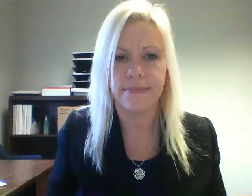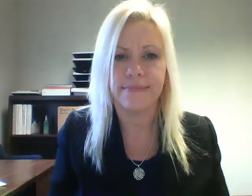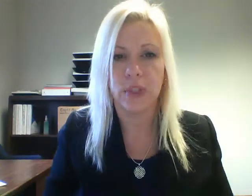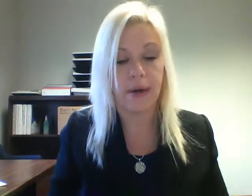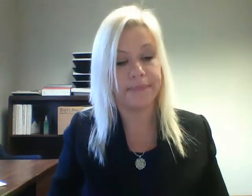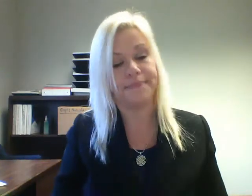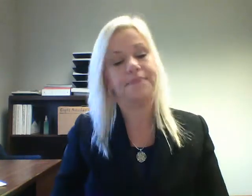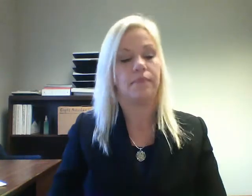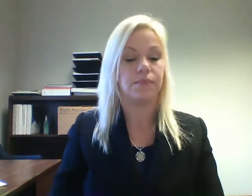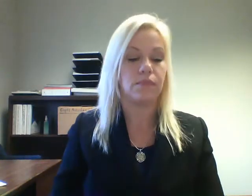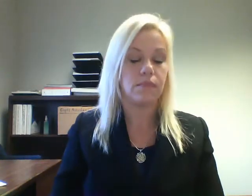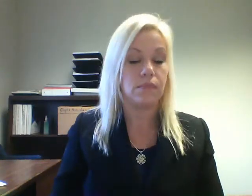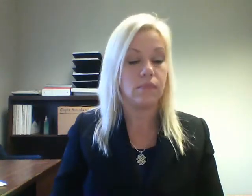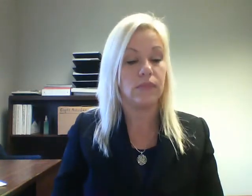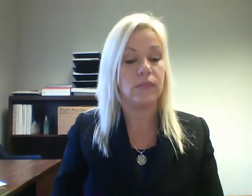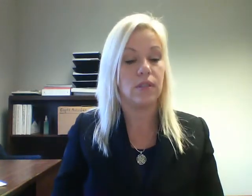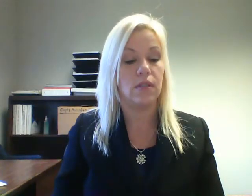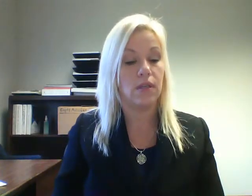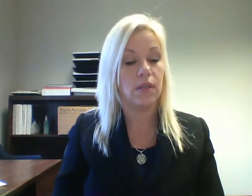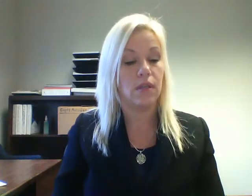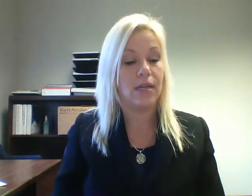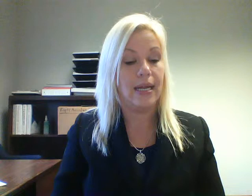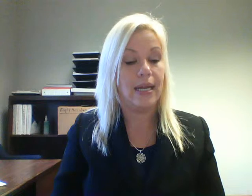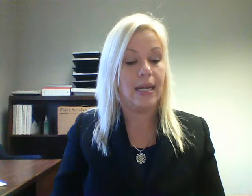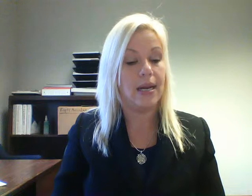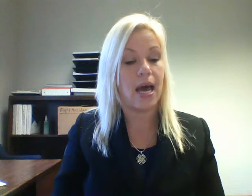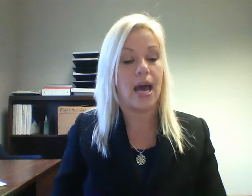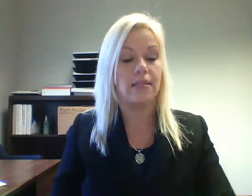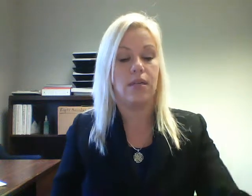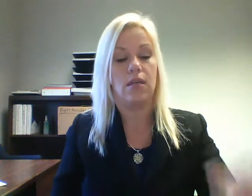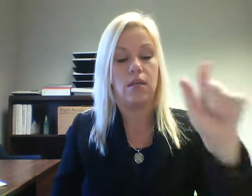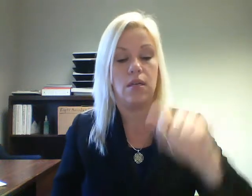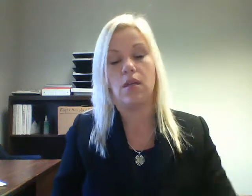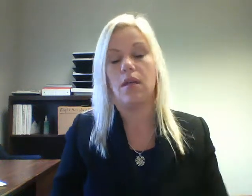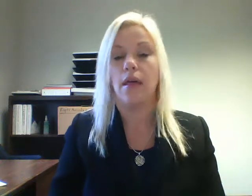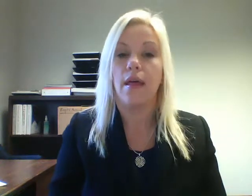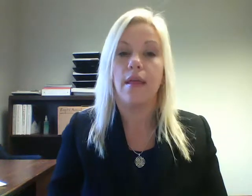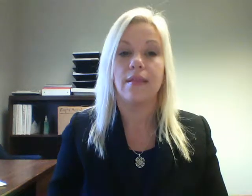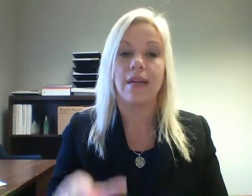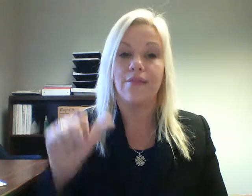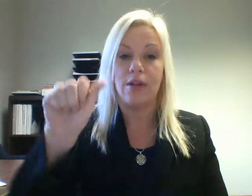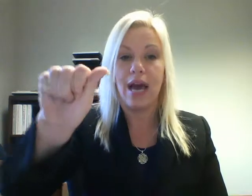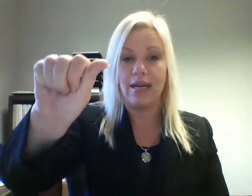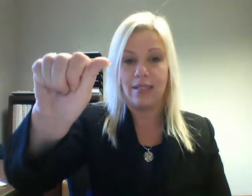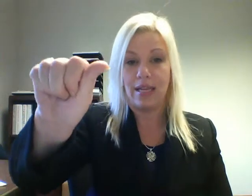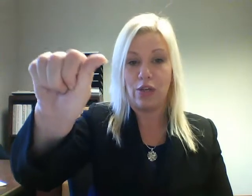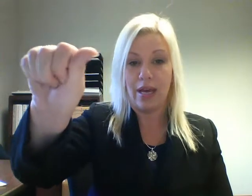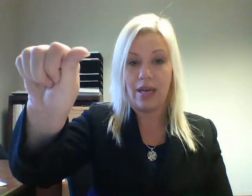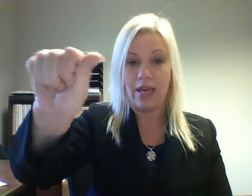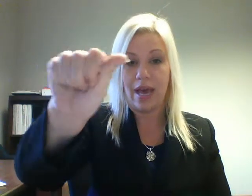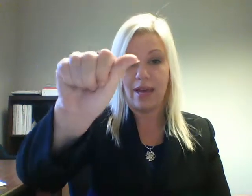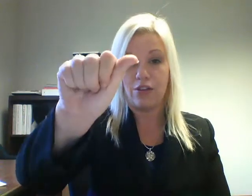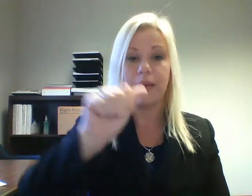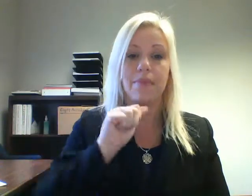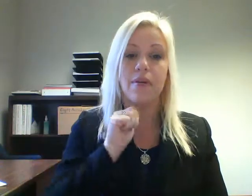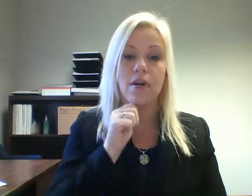Okay? Not. The sign for not is like your A hand shape